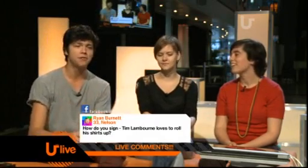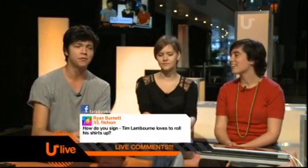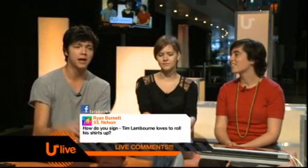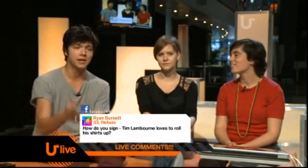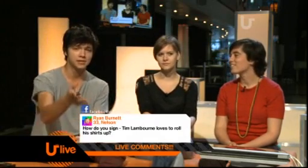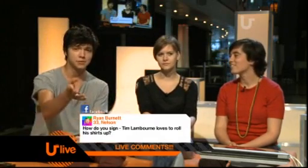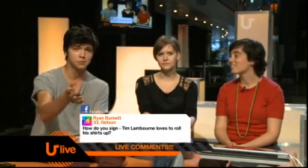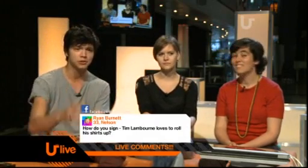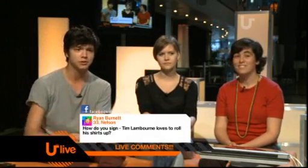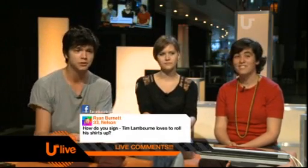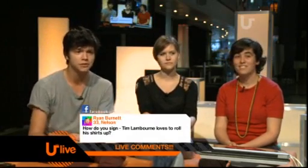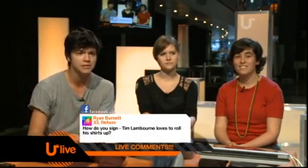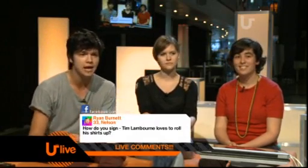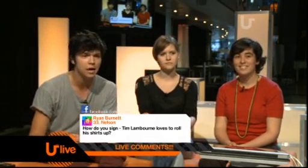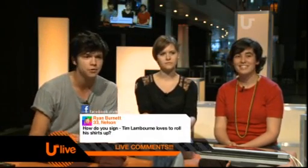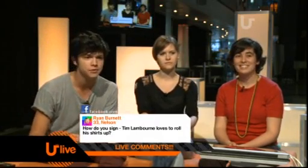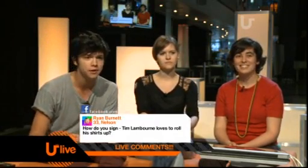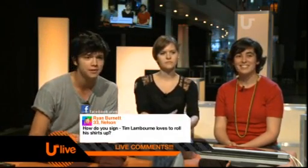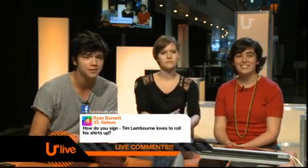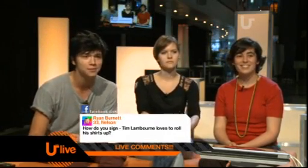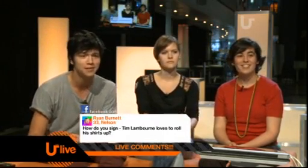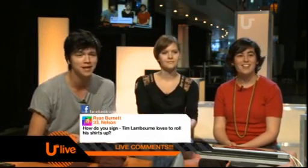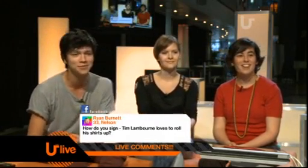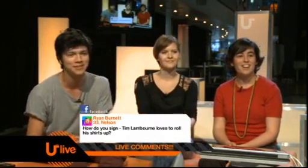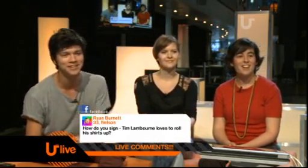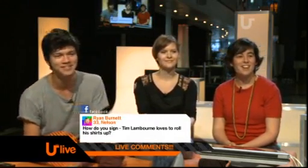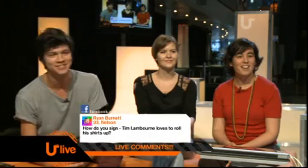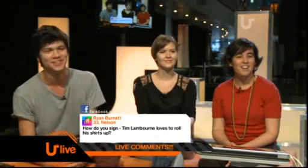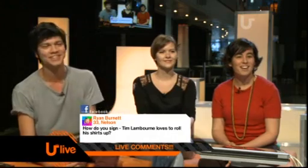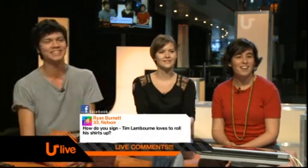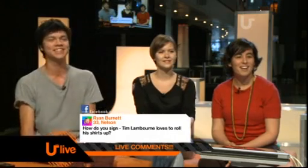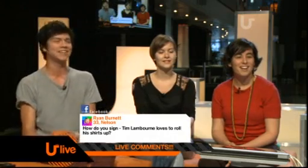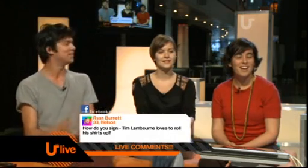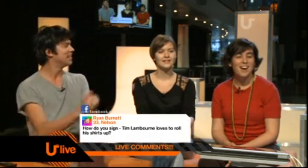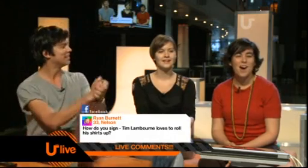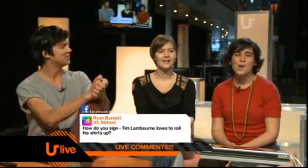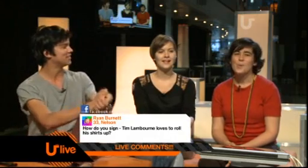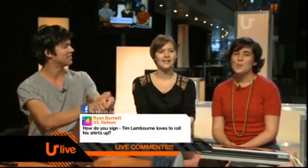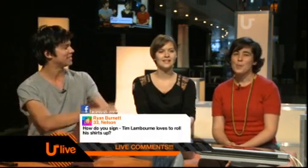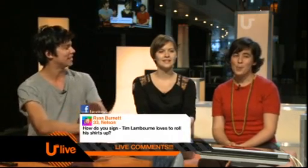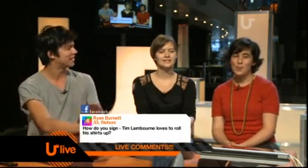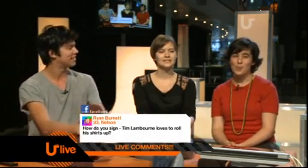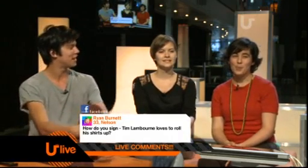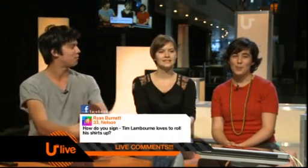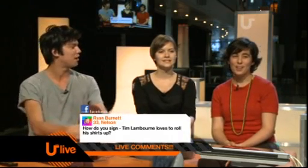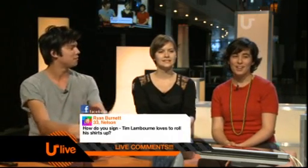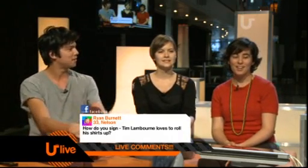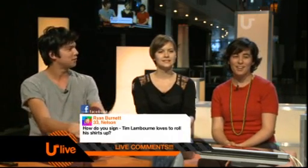Ryan from Nelson, who's watching this show, says, "How do you sign Tim Lamborn loves to roll his shirts up?" Can you please help Ryan with that one?